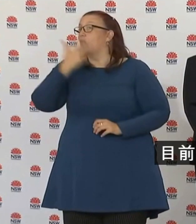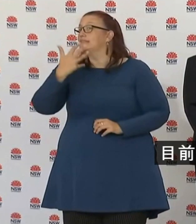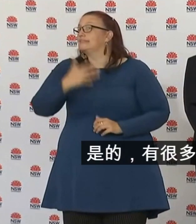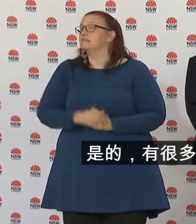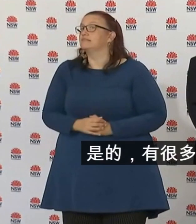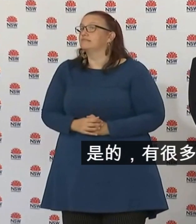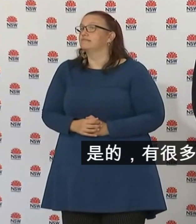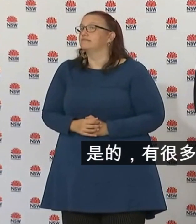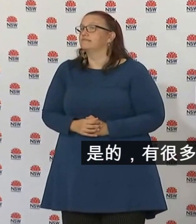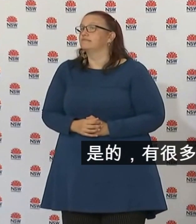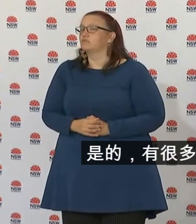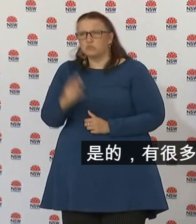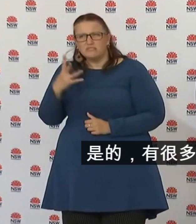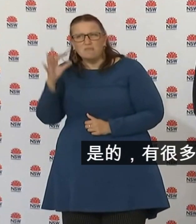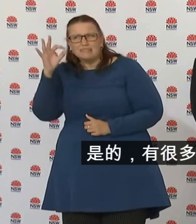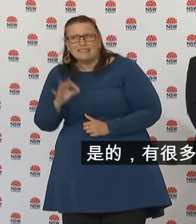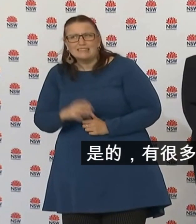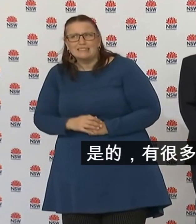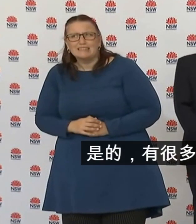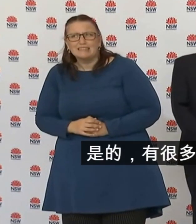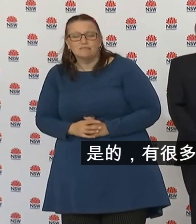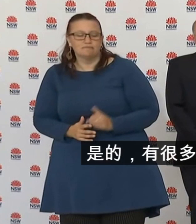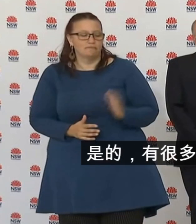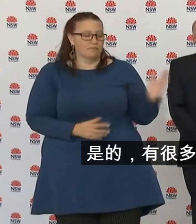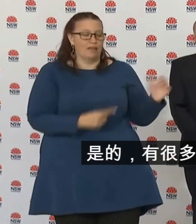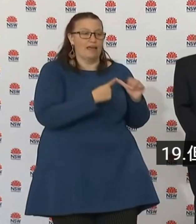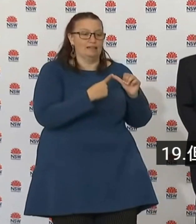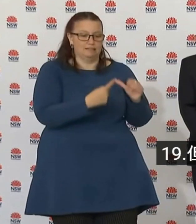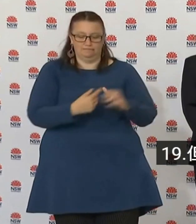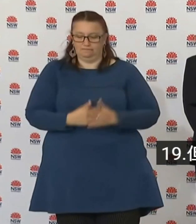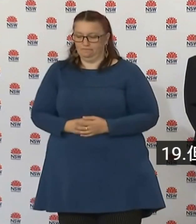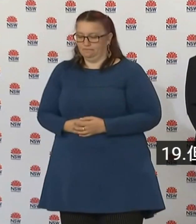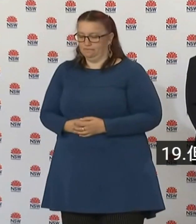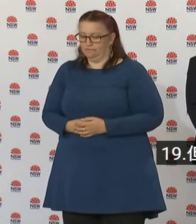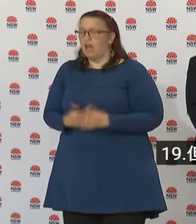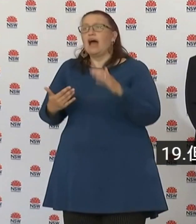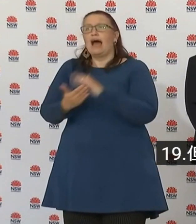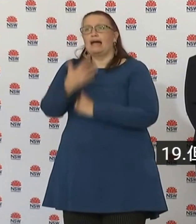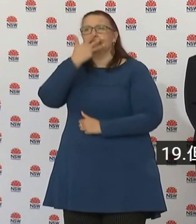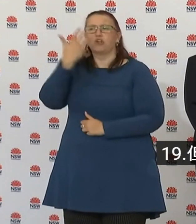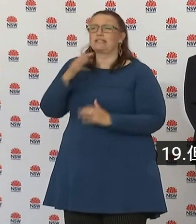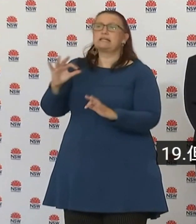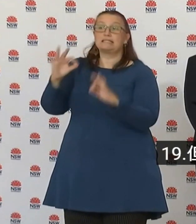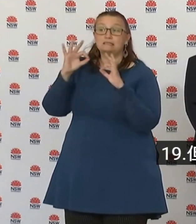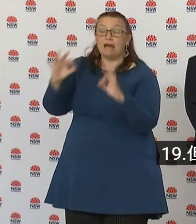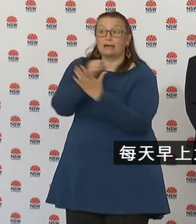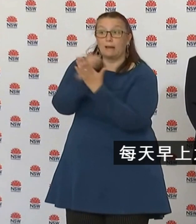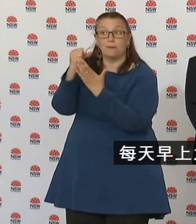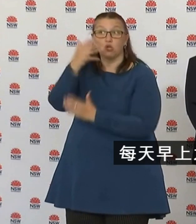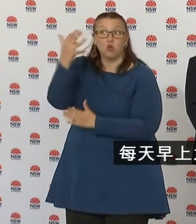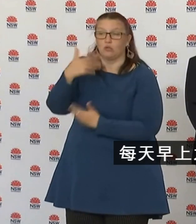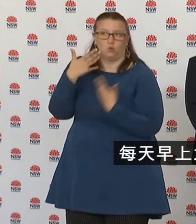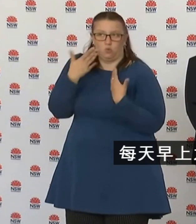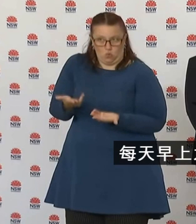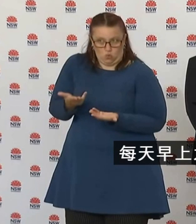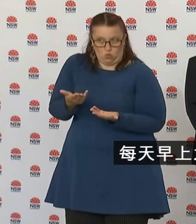So, yes, there are a large... I would have to check the number in relation to under 19, but certainly, from memory this morning,